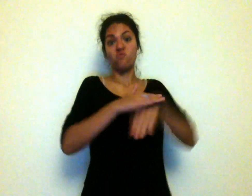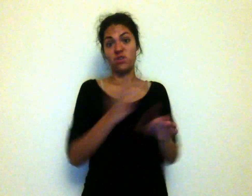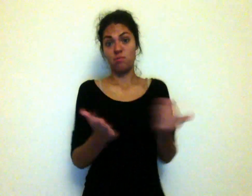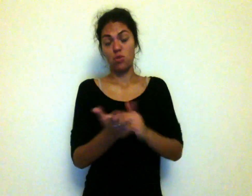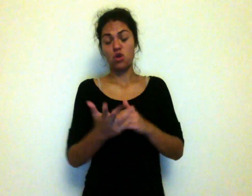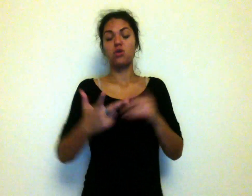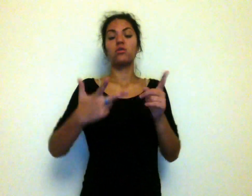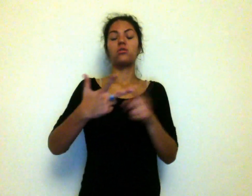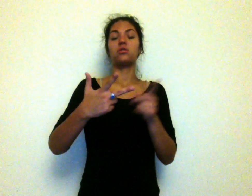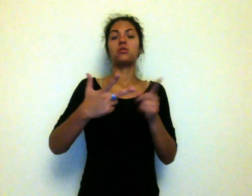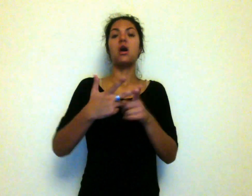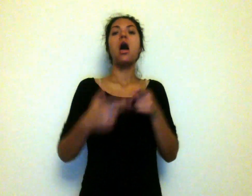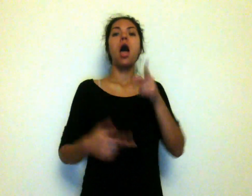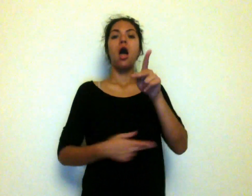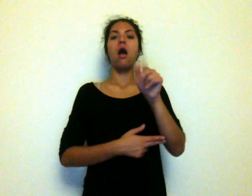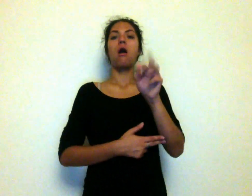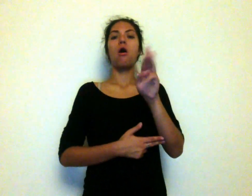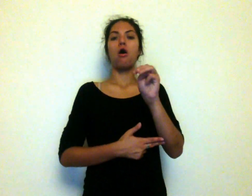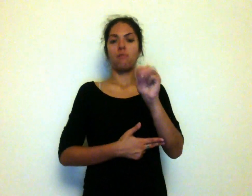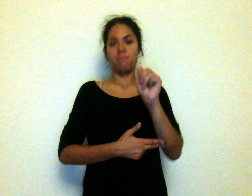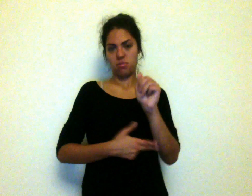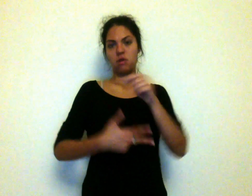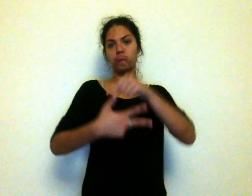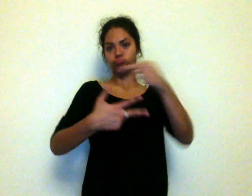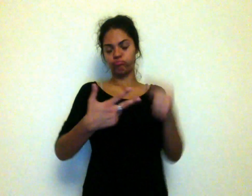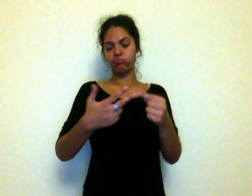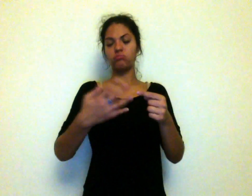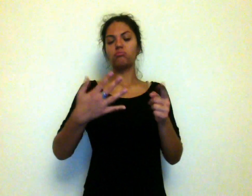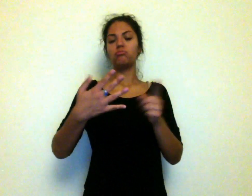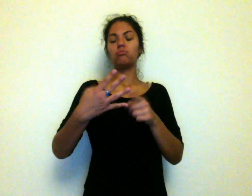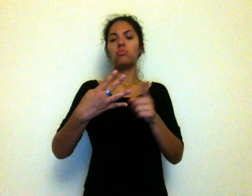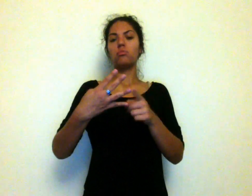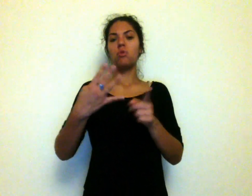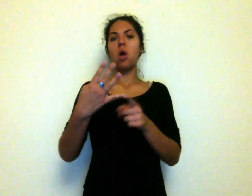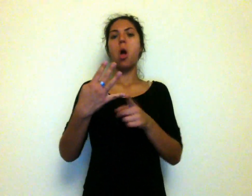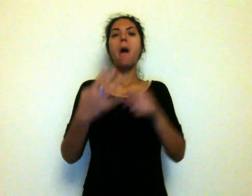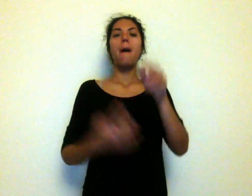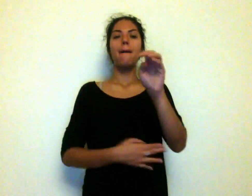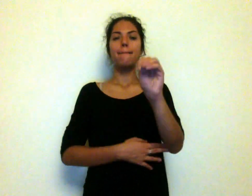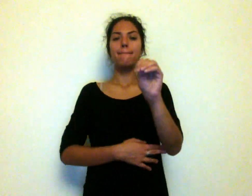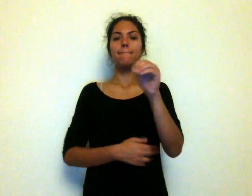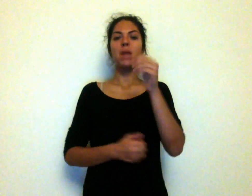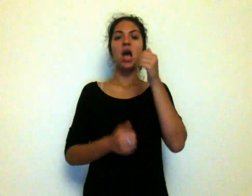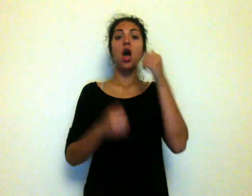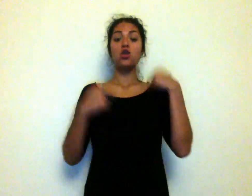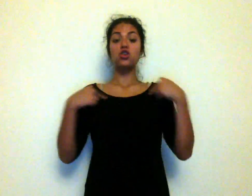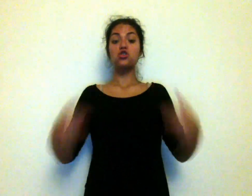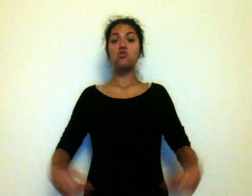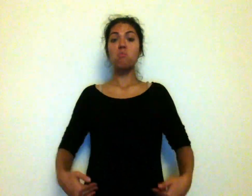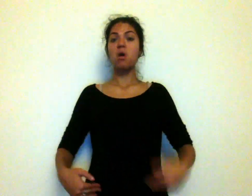condition is misery and opportunity. The human condition is misery and opportunity.